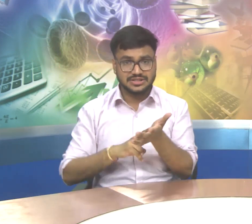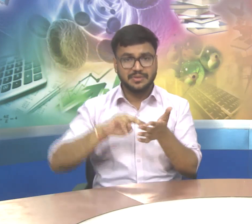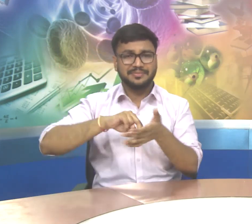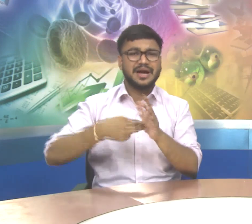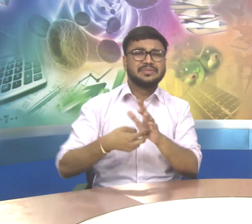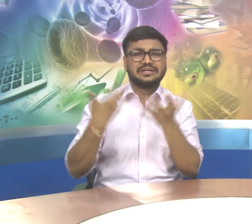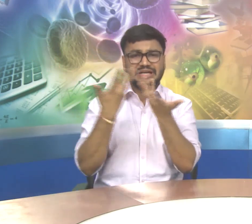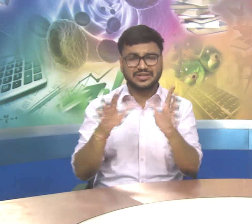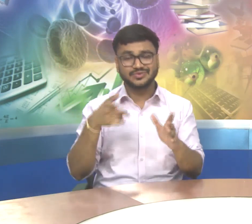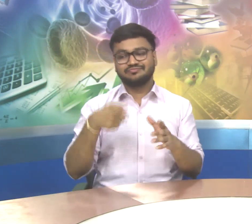Degradation,